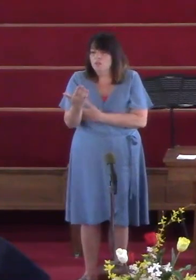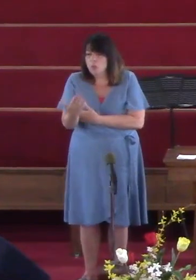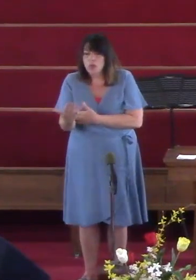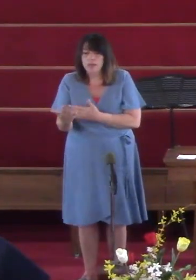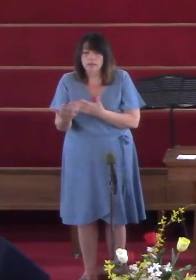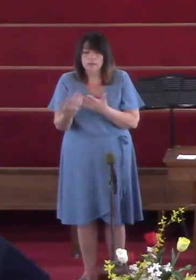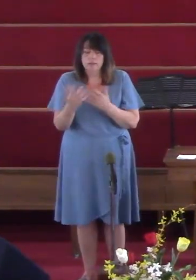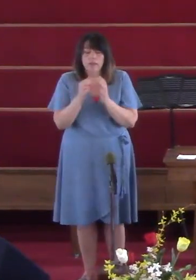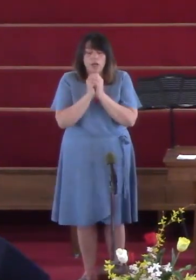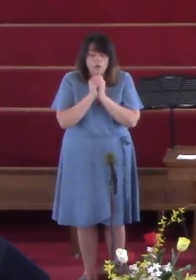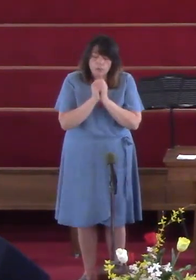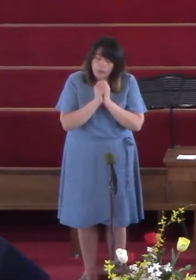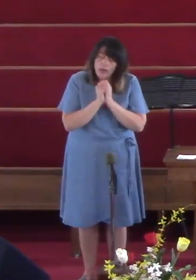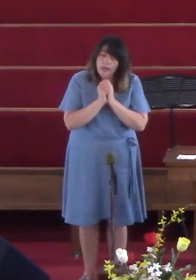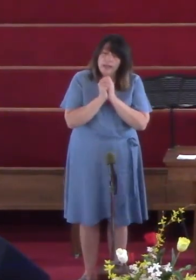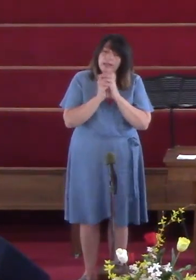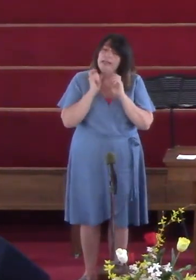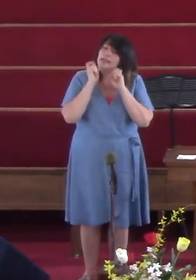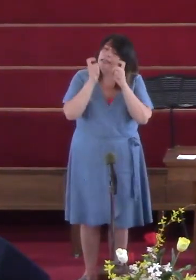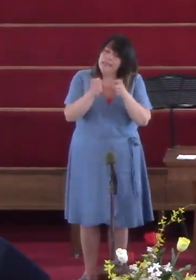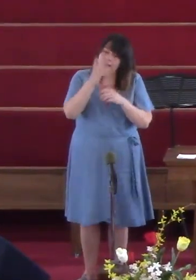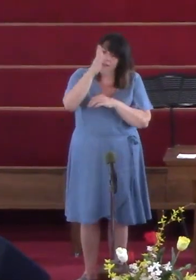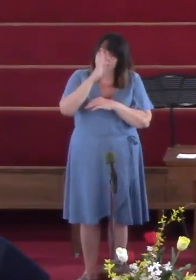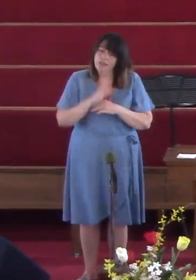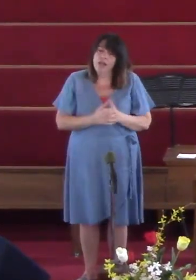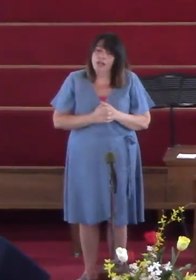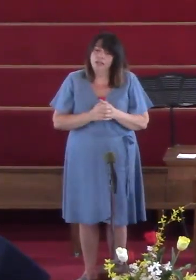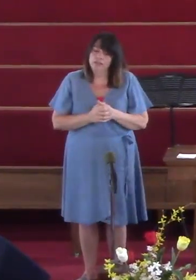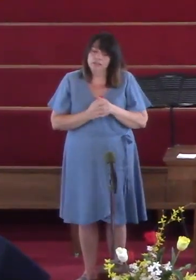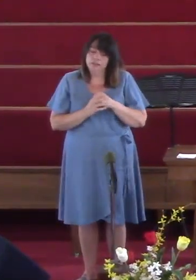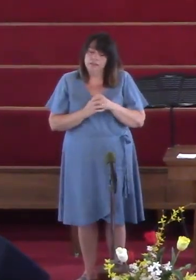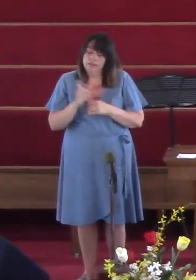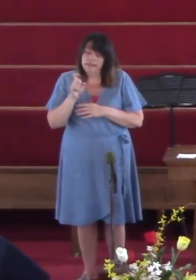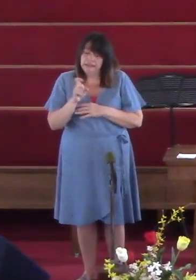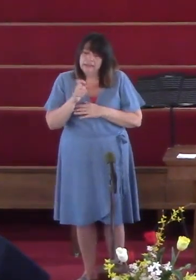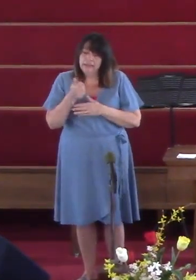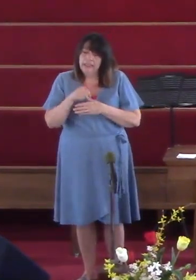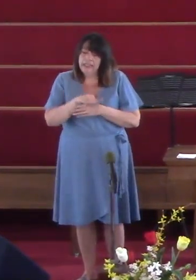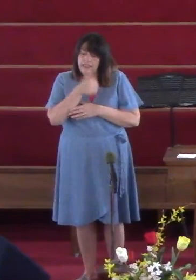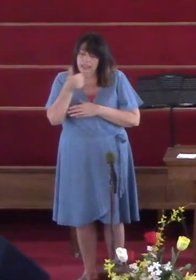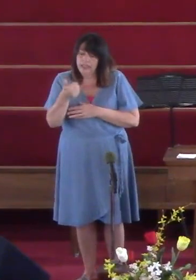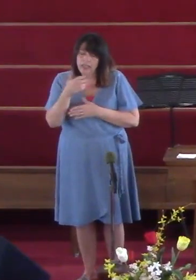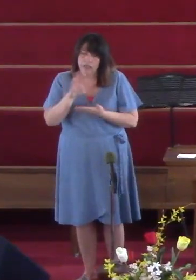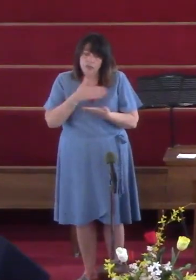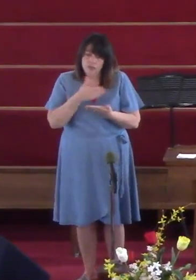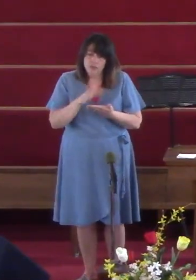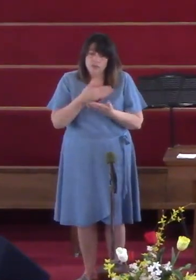you give God the glory, honor, and the praise. We'll now have another song by our choir.